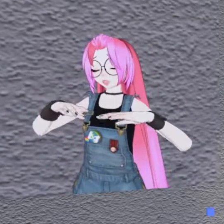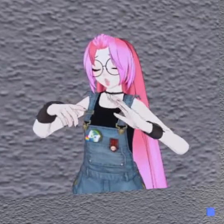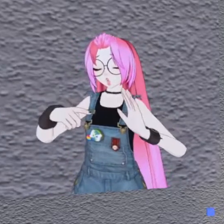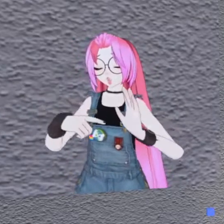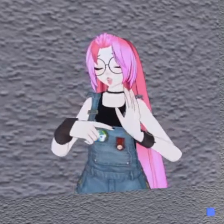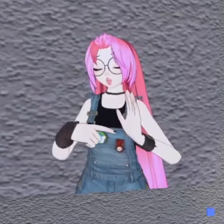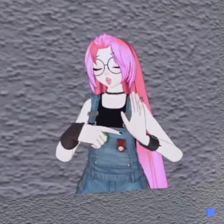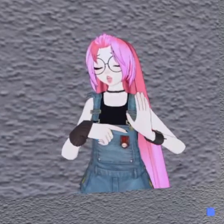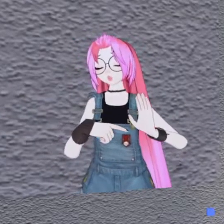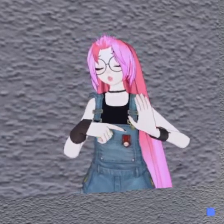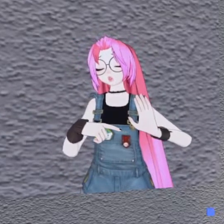Show me